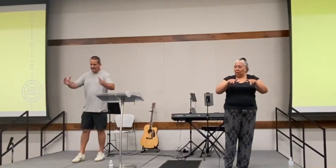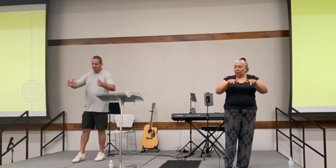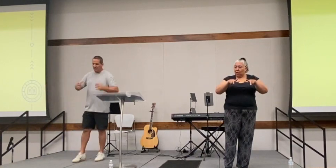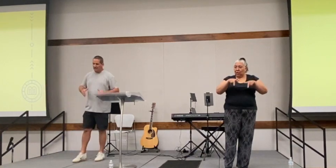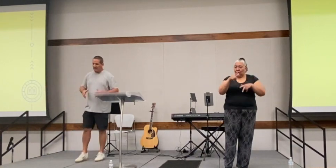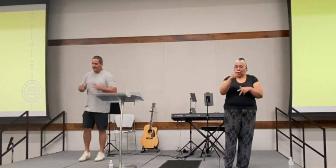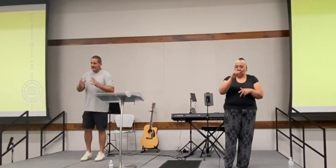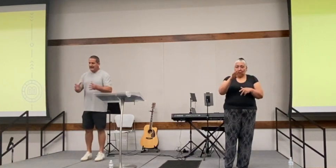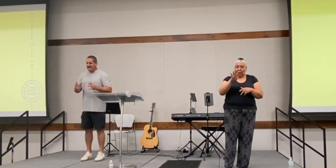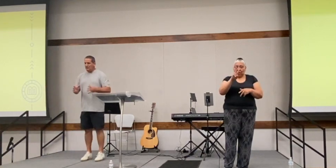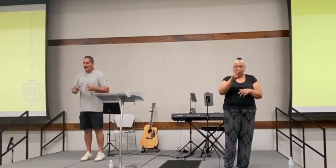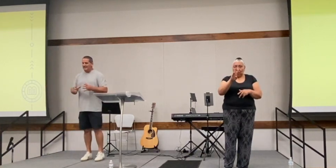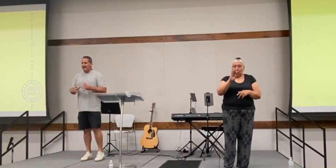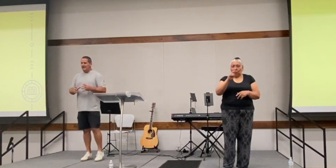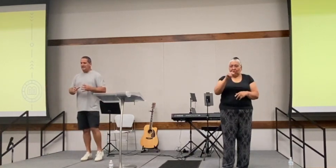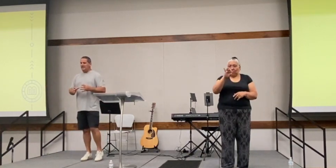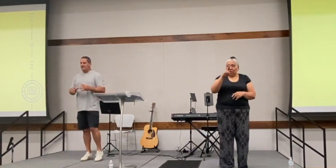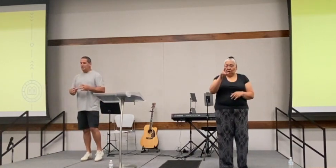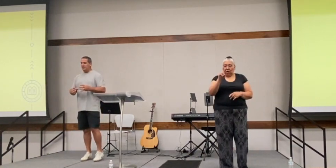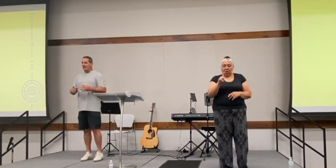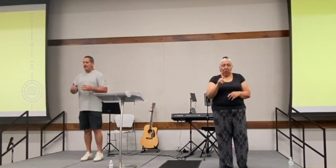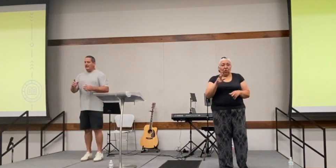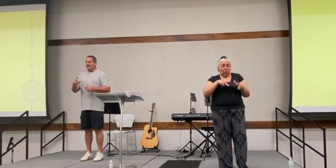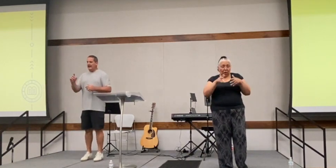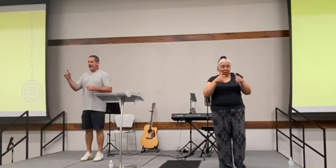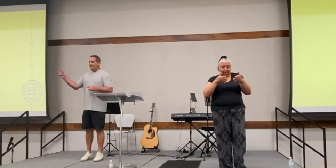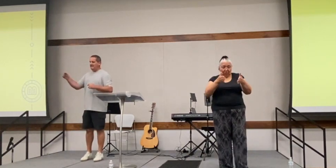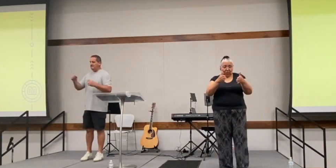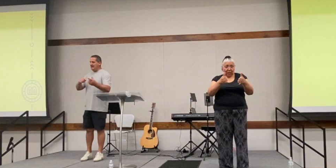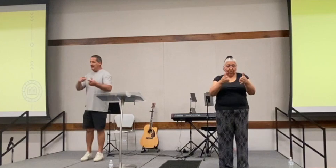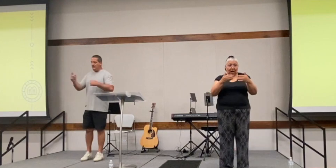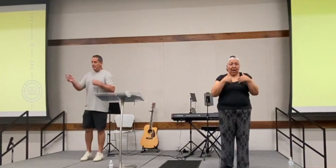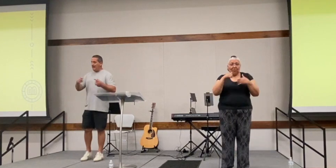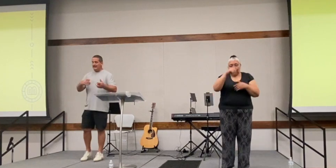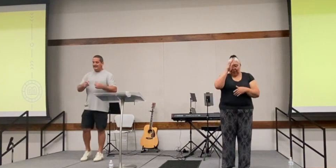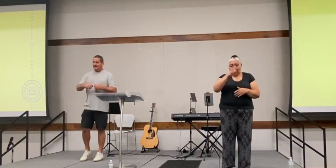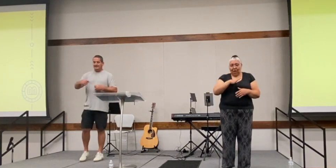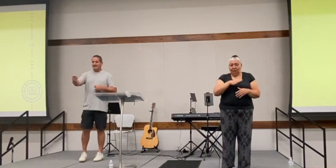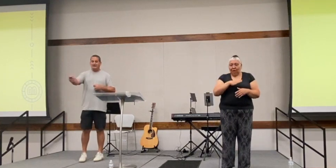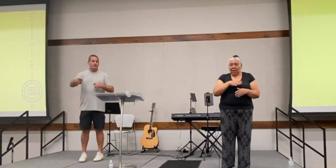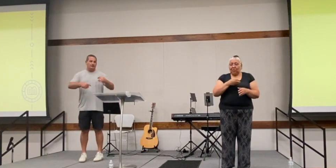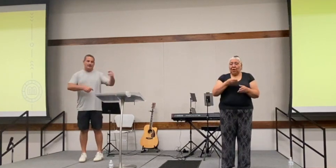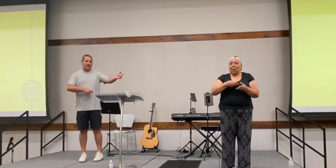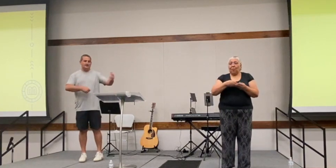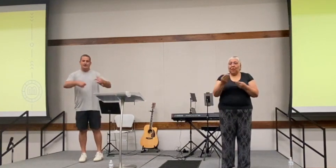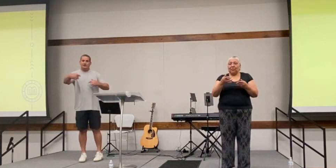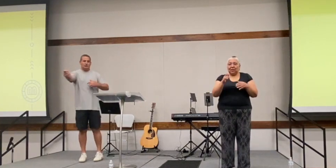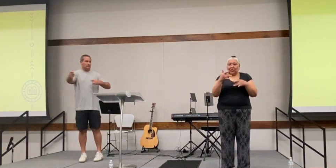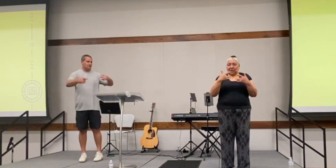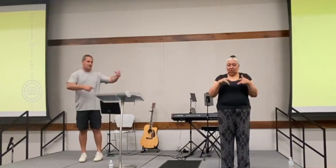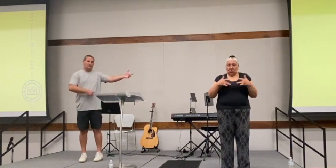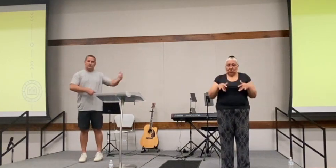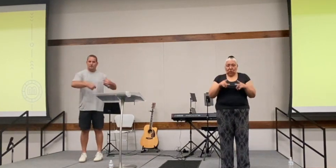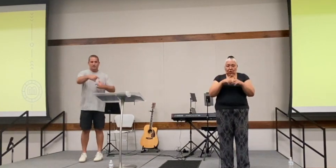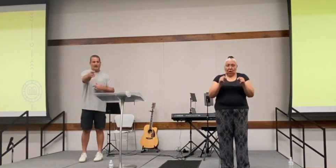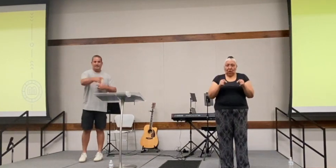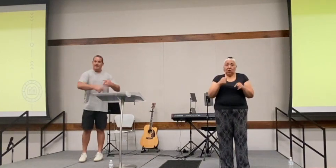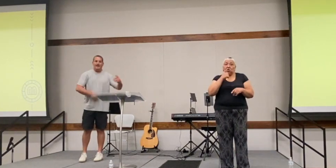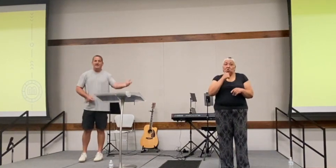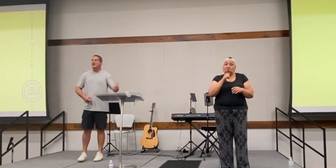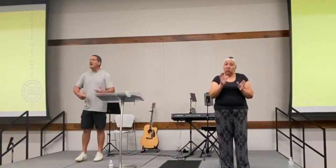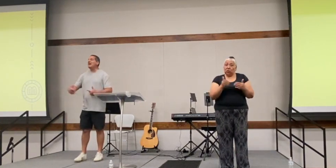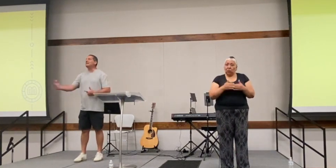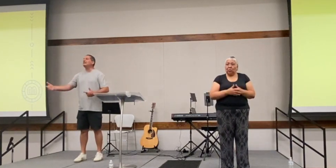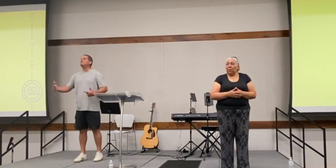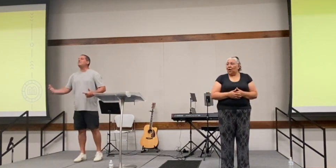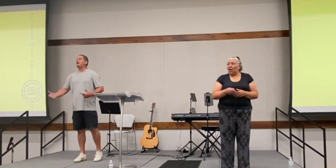Las Vegas Boulevard. Now, as you walk down Las Vegas Boulevard, they have these men who pass out these like nudie cards. Girls to your room, right?